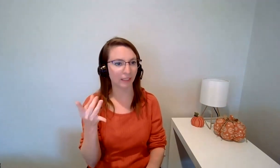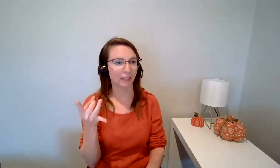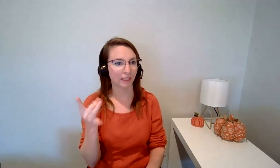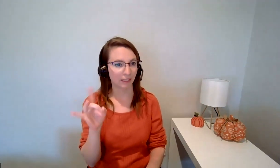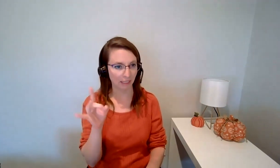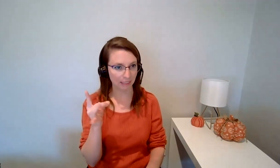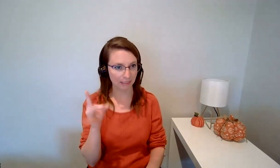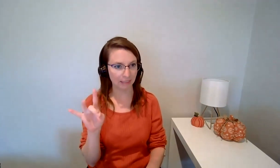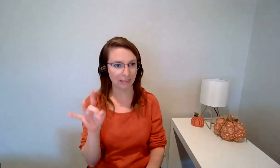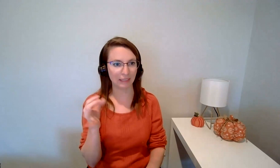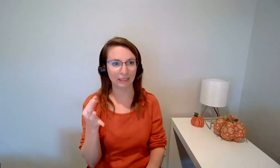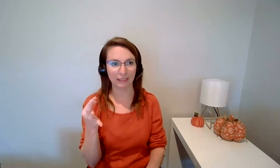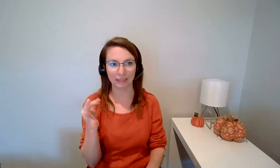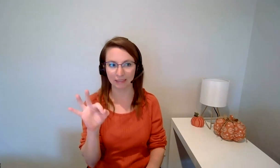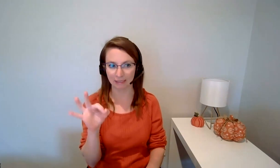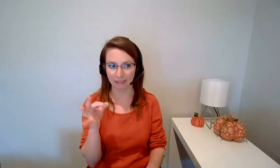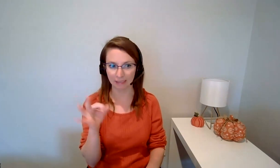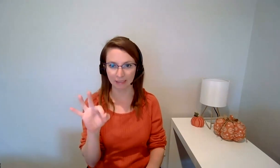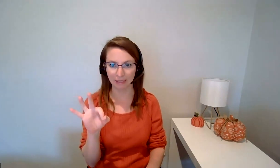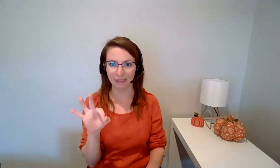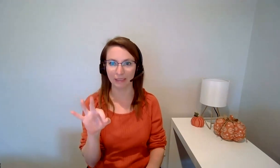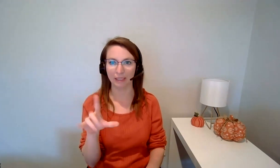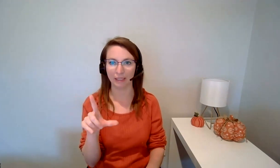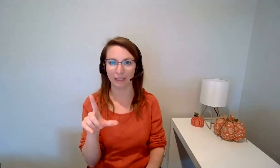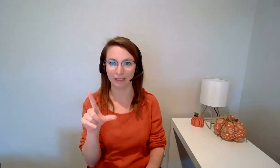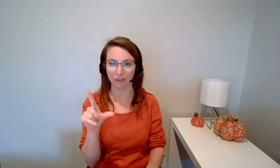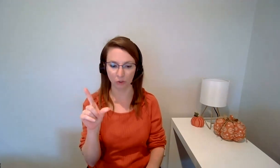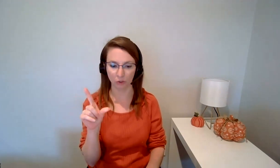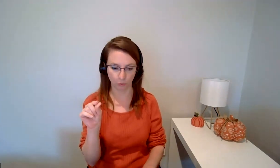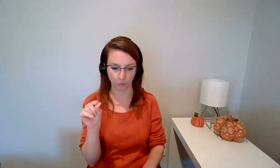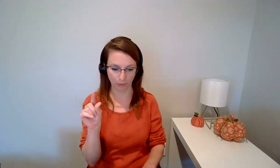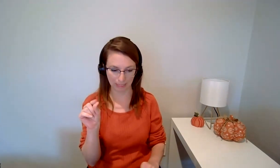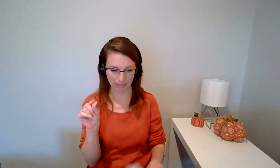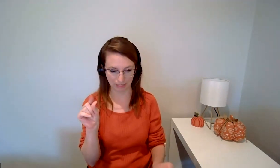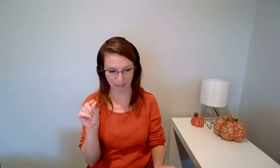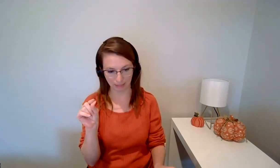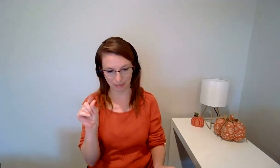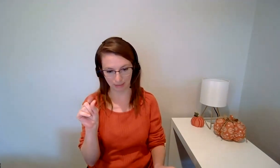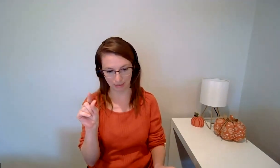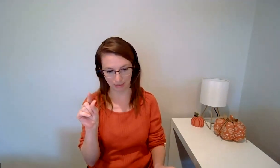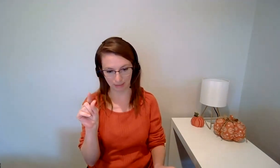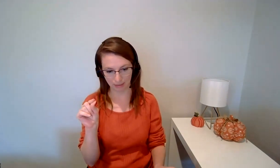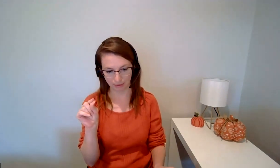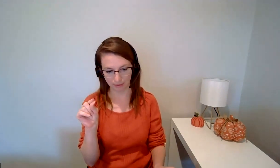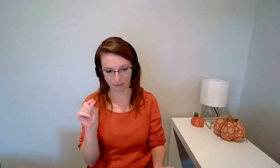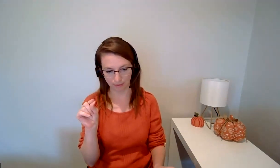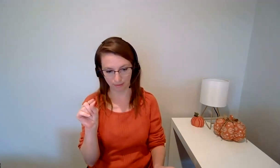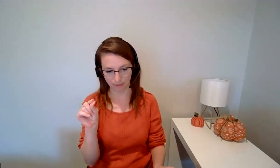17, 18, 19, and 20. All